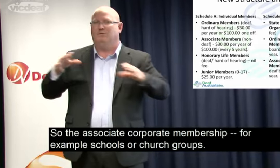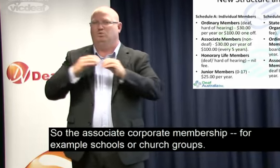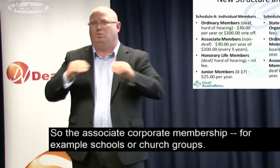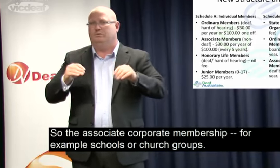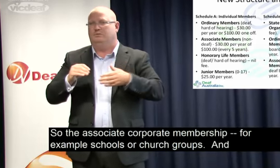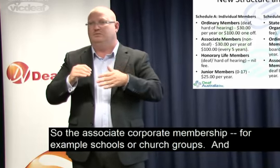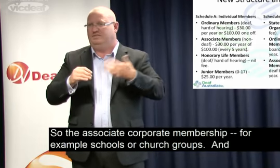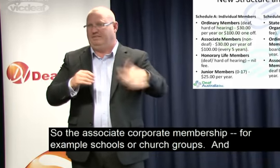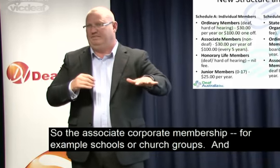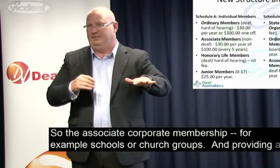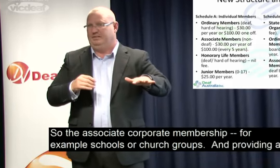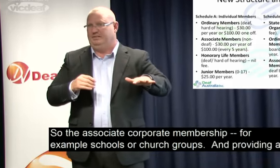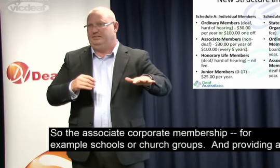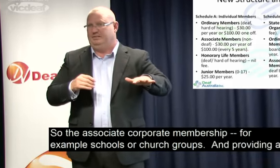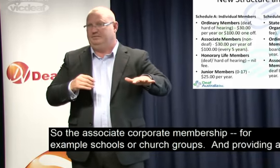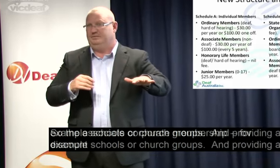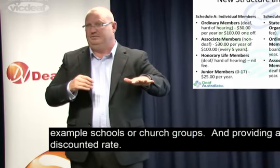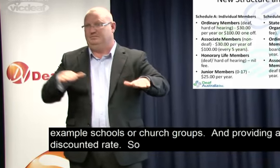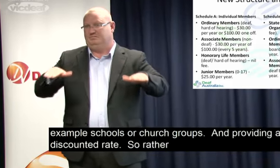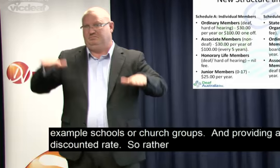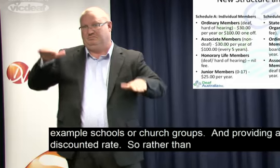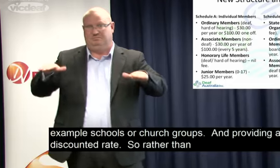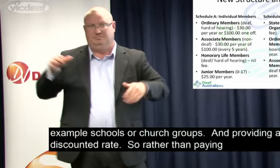rather than pay $250, they might pay $50.